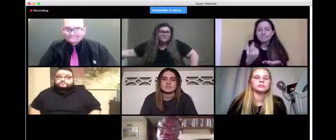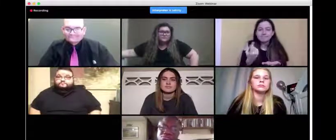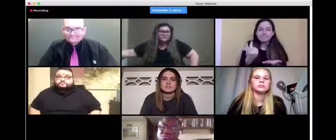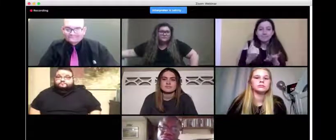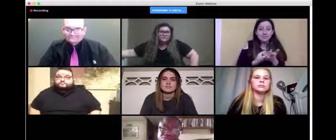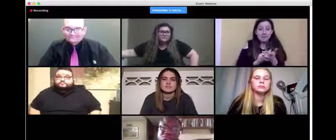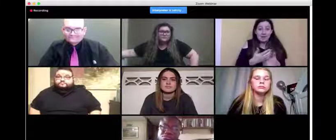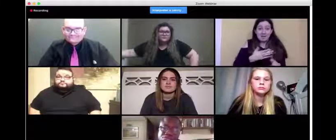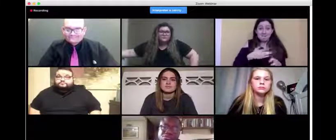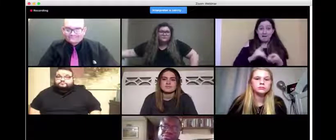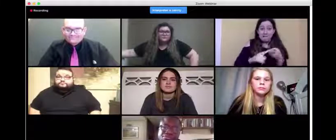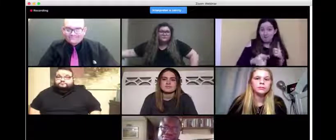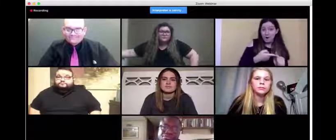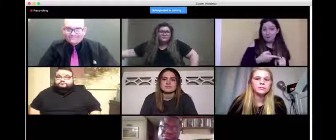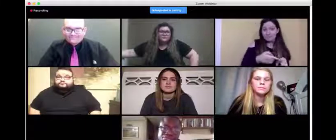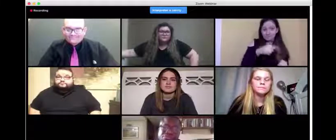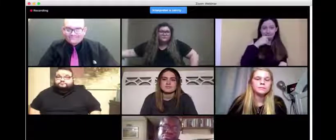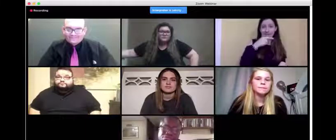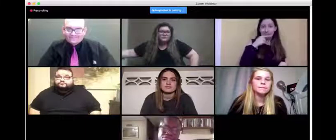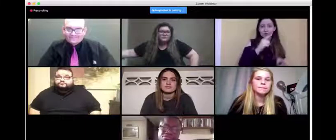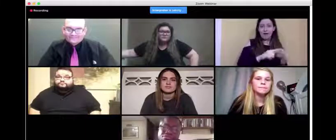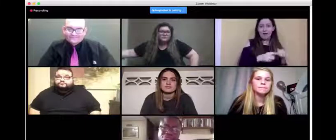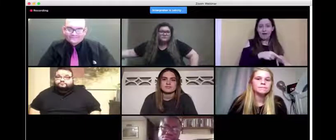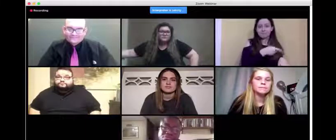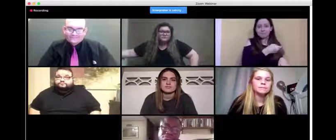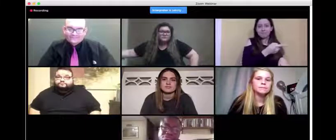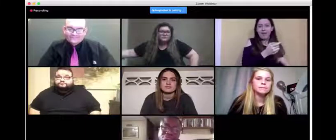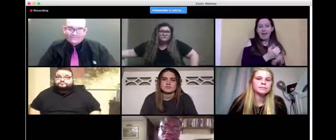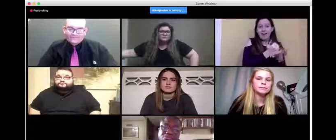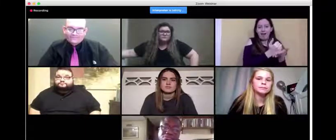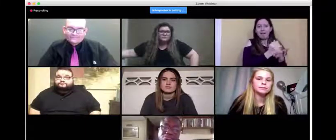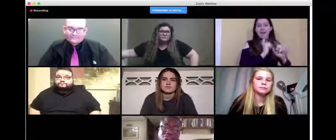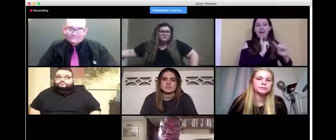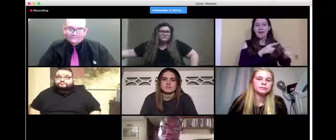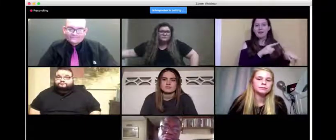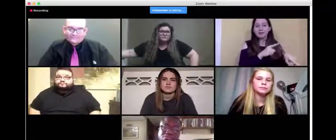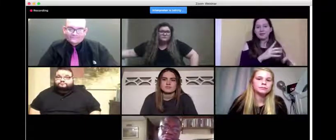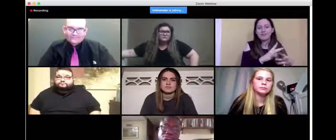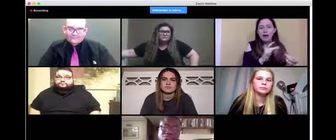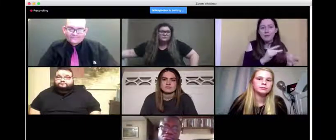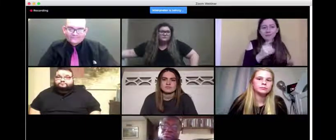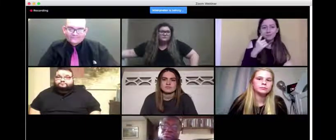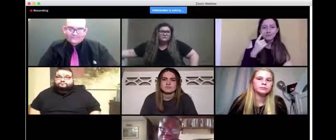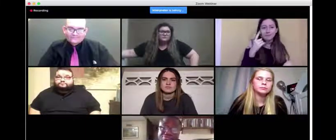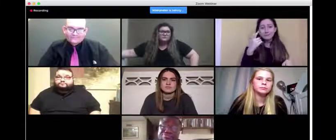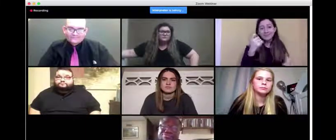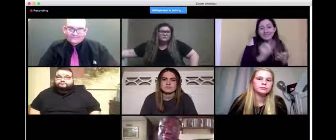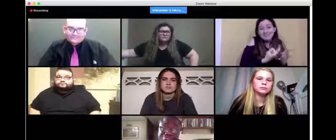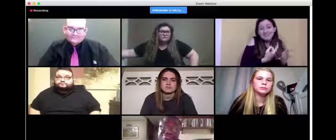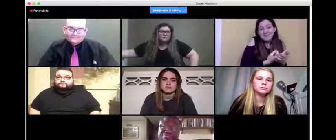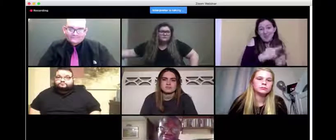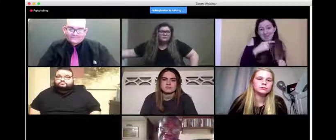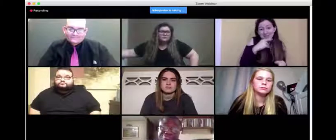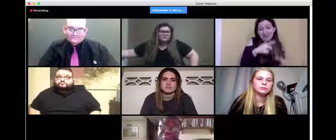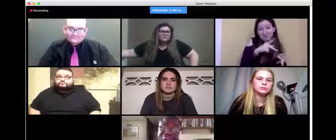help and answer for me to the comment. And sometimes hearing people listen to other hearing people more than they listen to us deaf people.